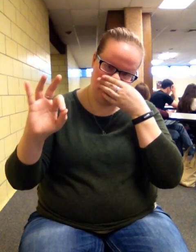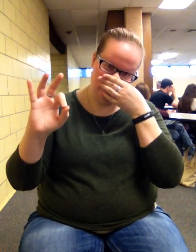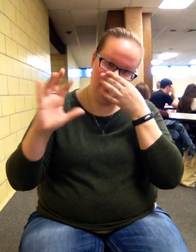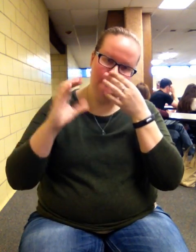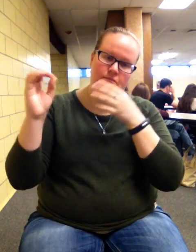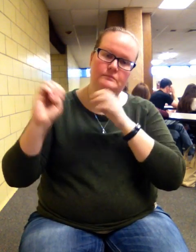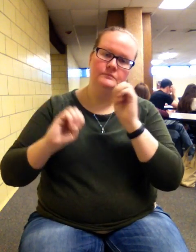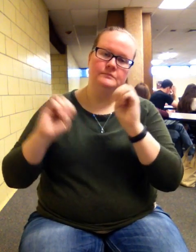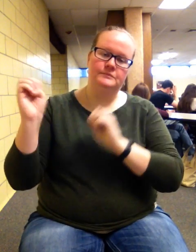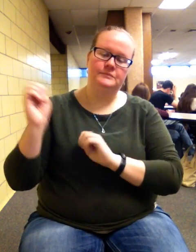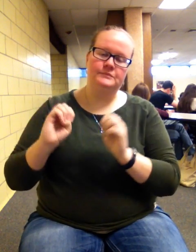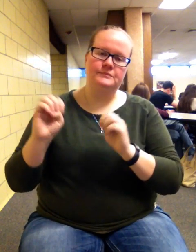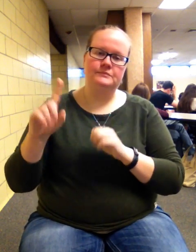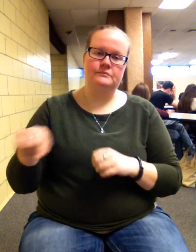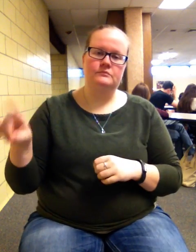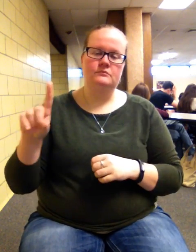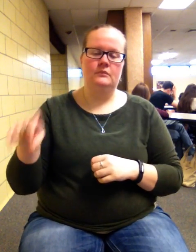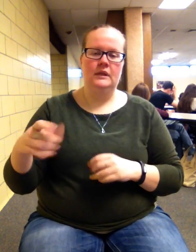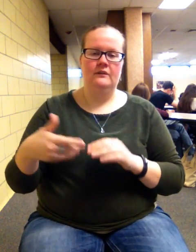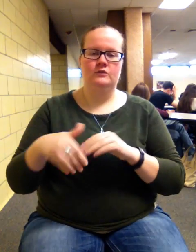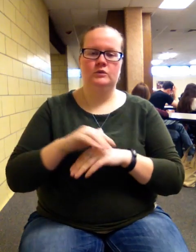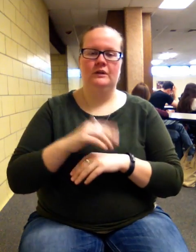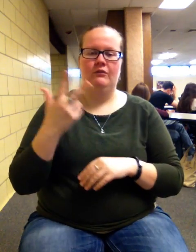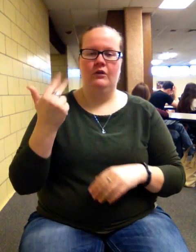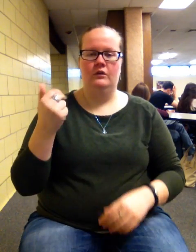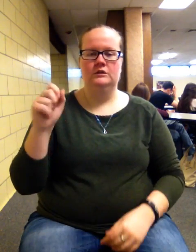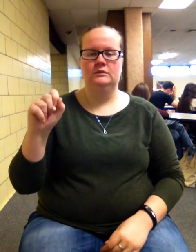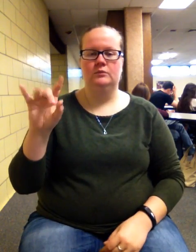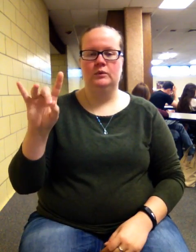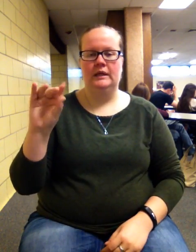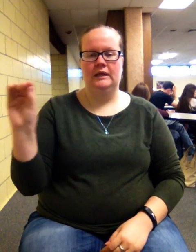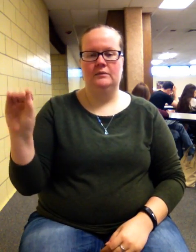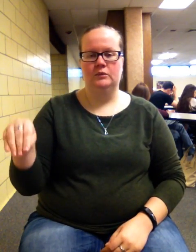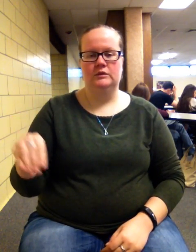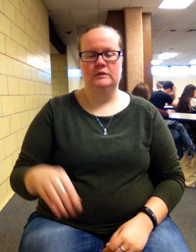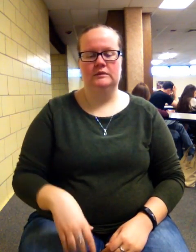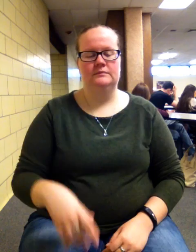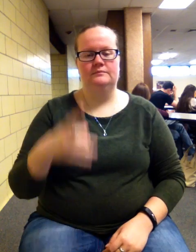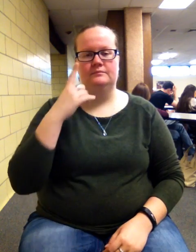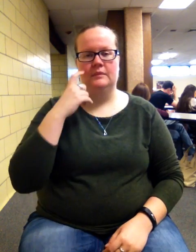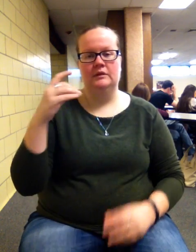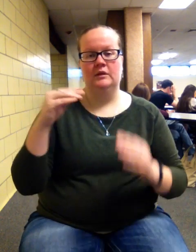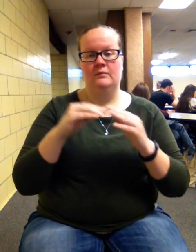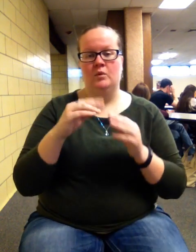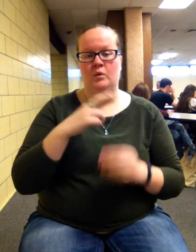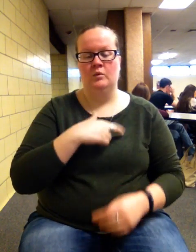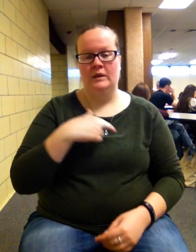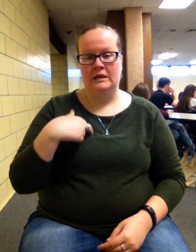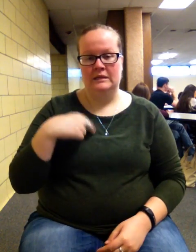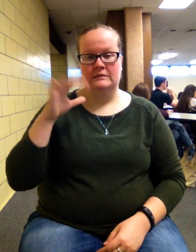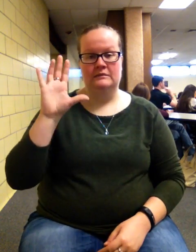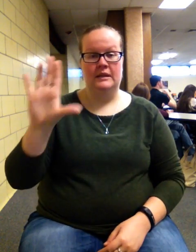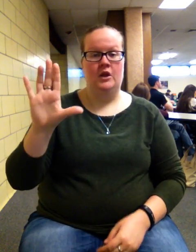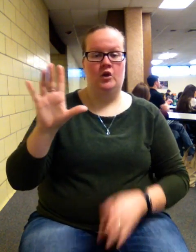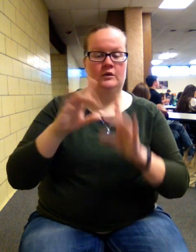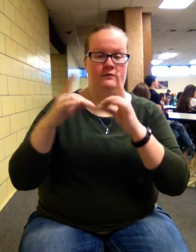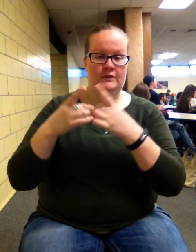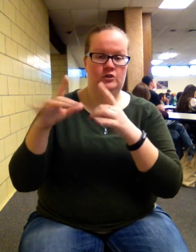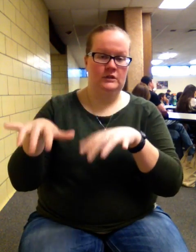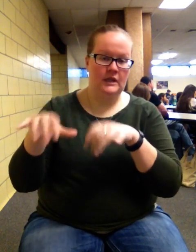them, they would have to cover 13.8%. Because the more risk that that division is taking means that they have